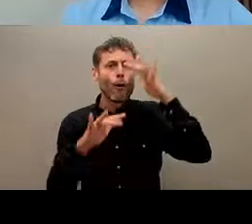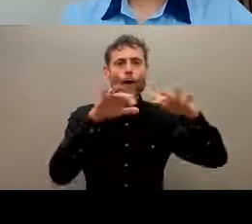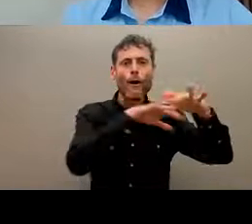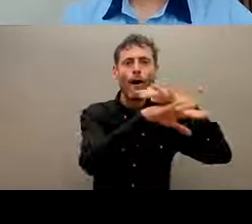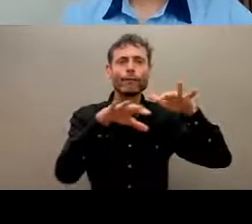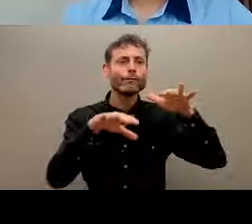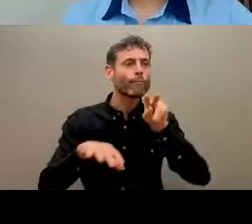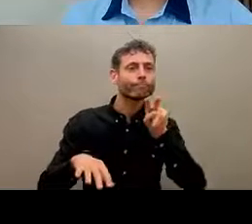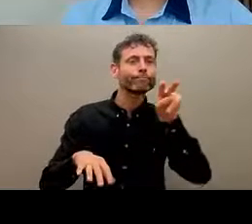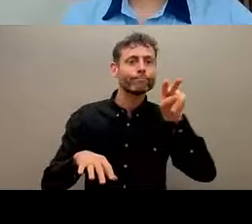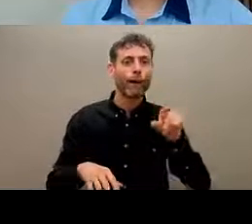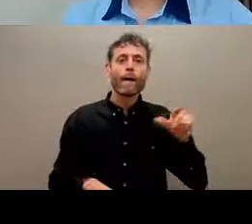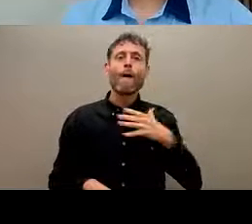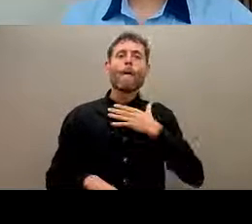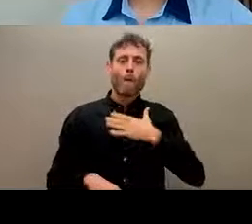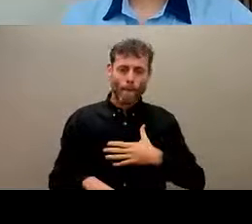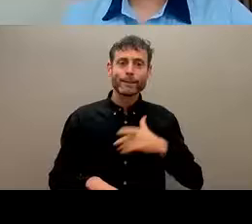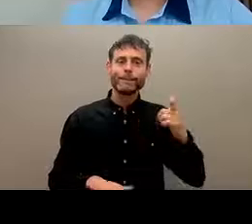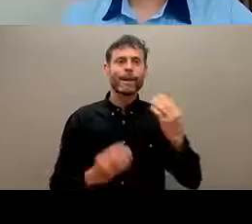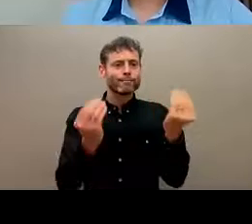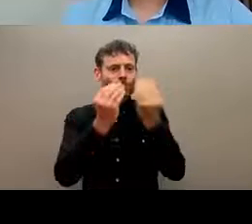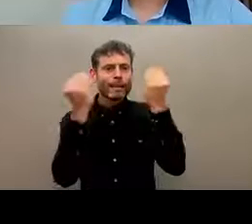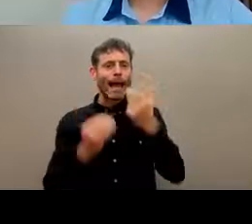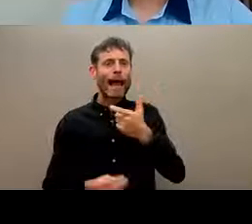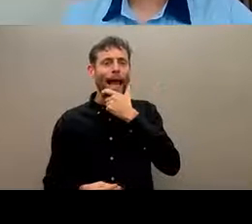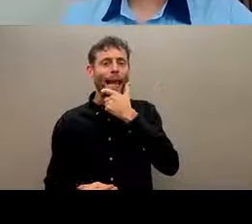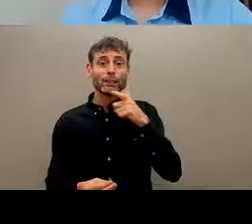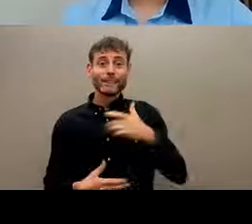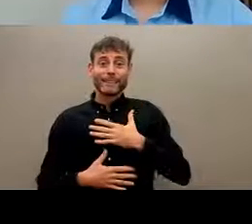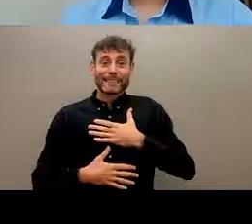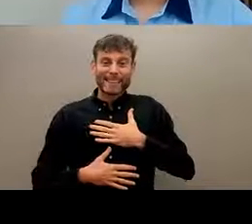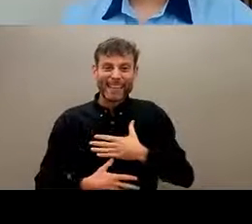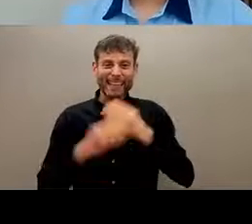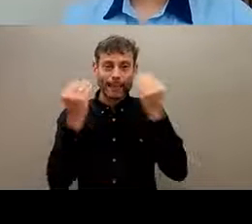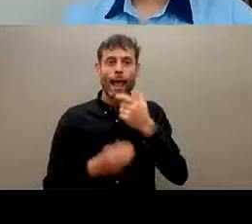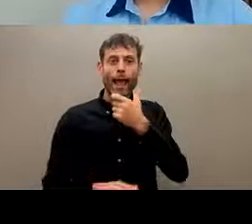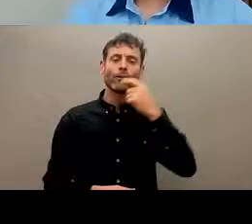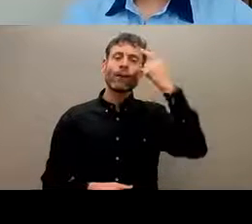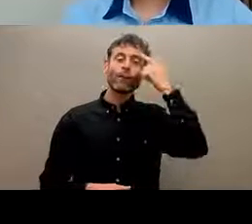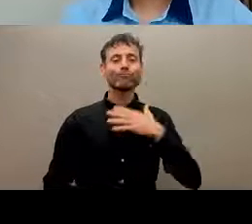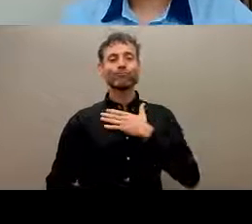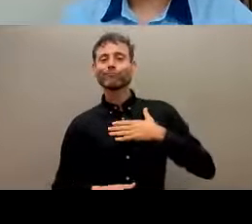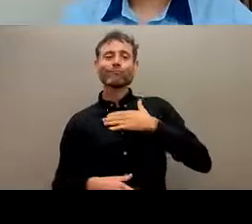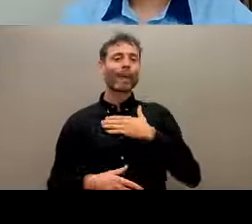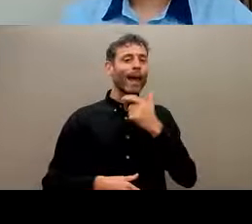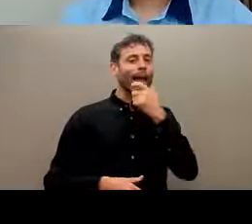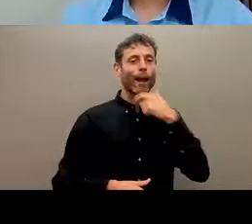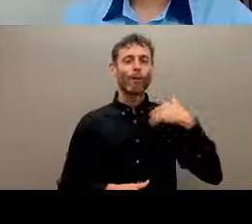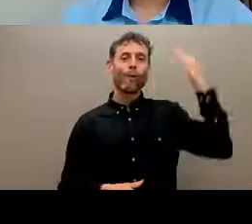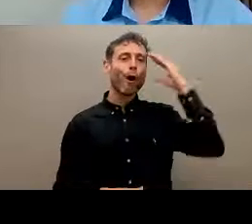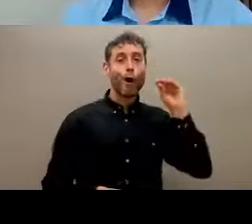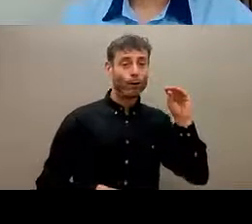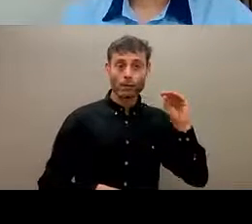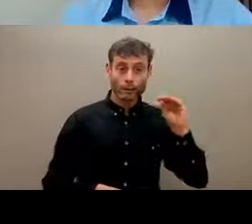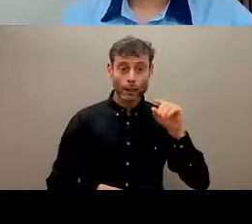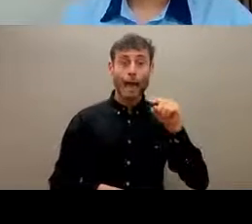they need English. They learn it because they need it, not just like for fun. And they have to commit throughout